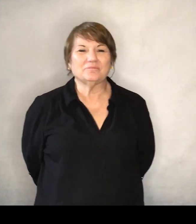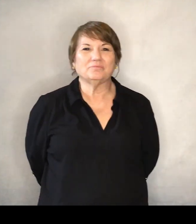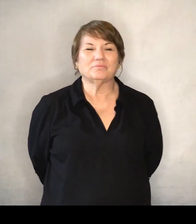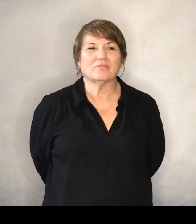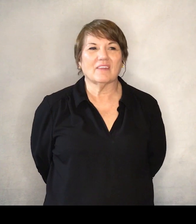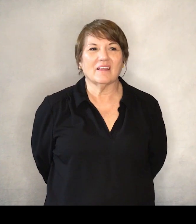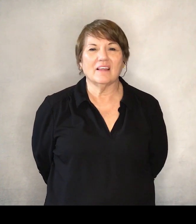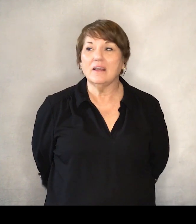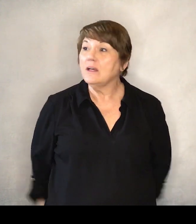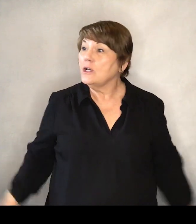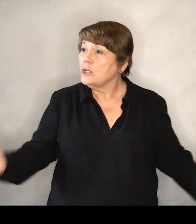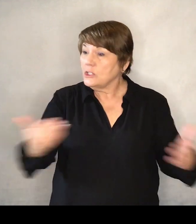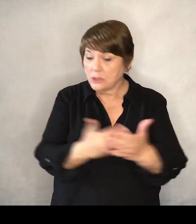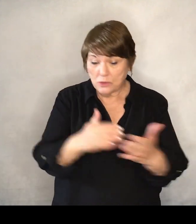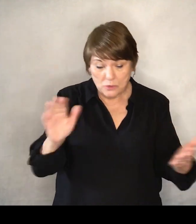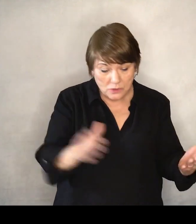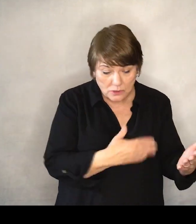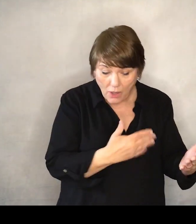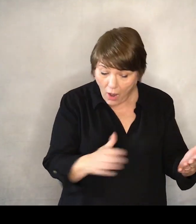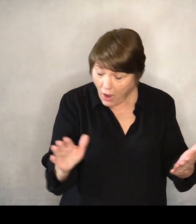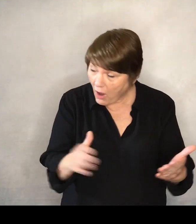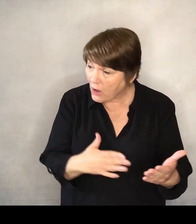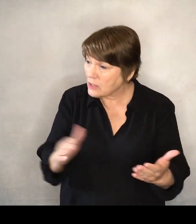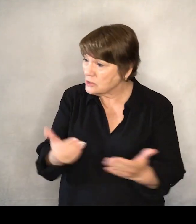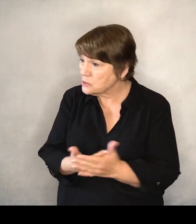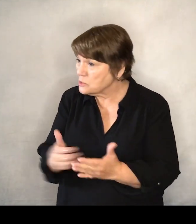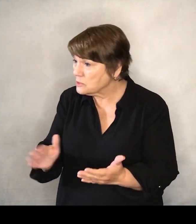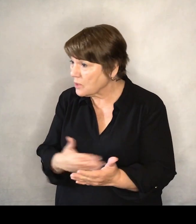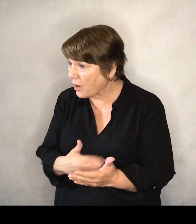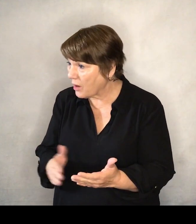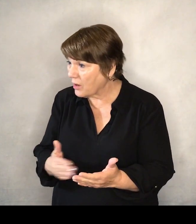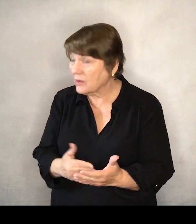So this is a bit of a new song.